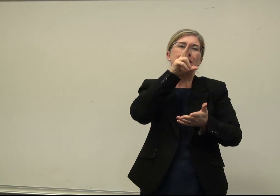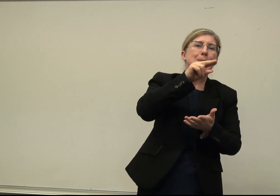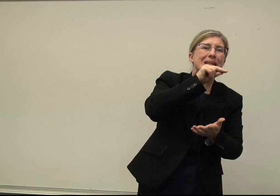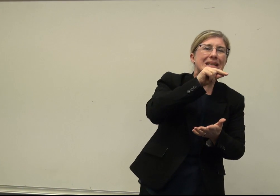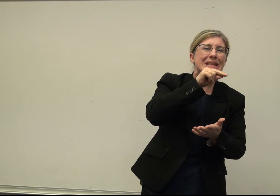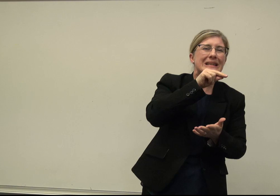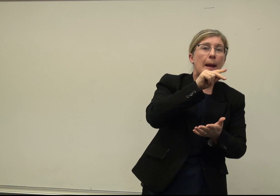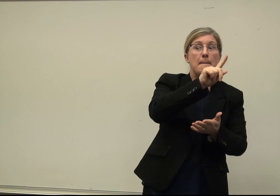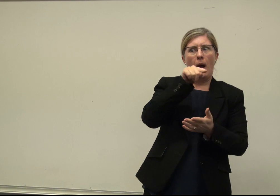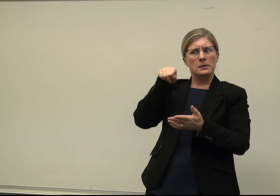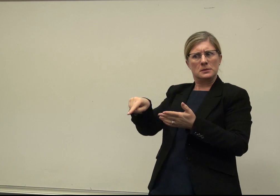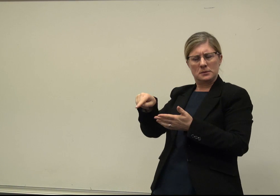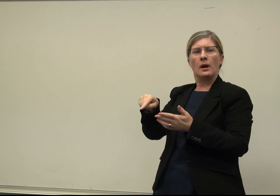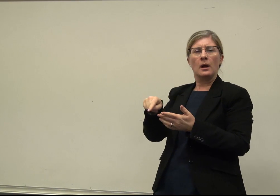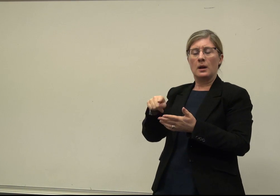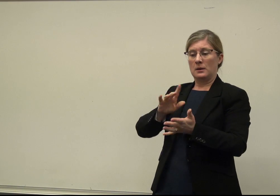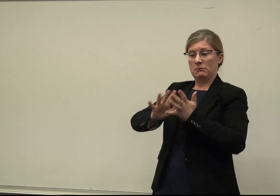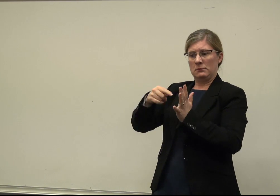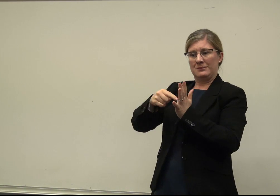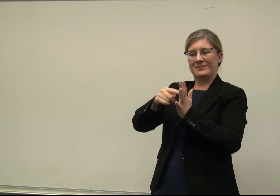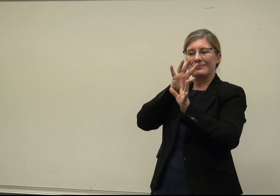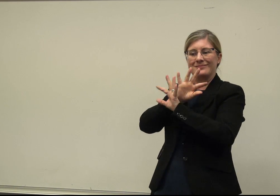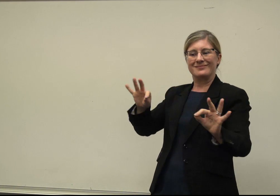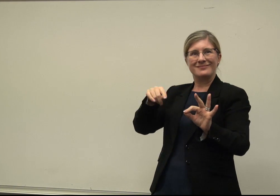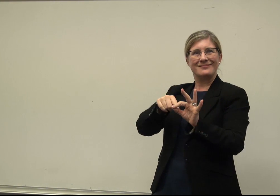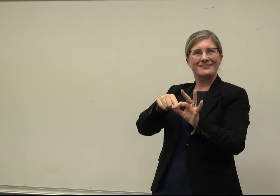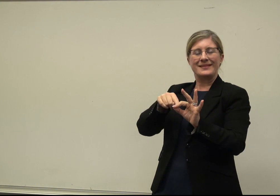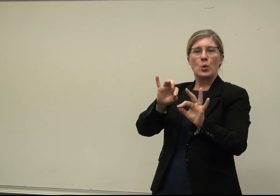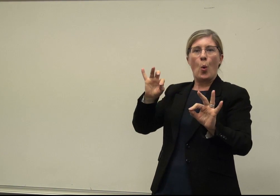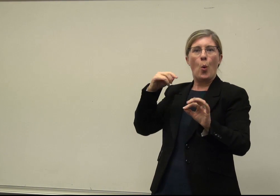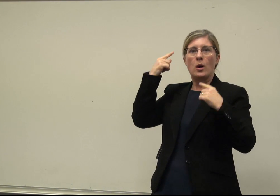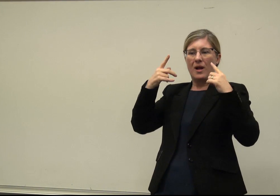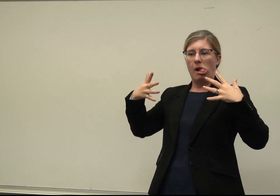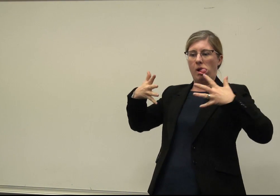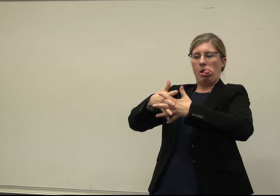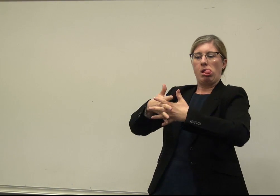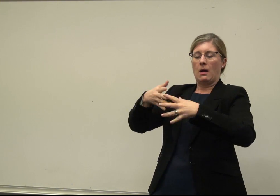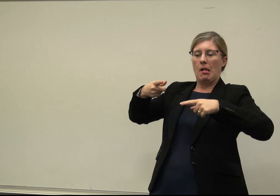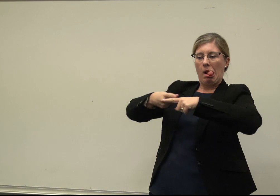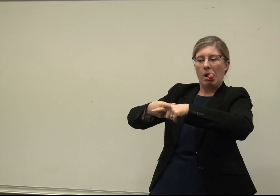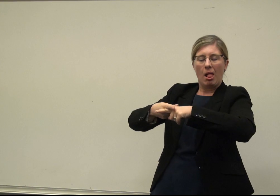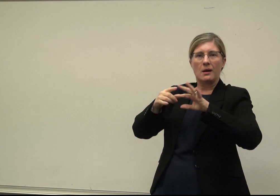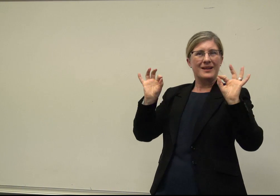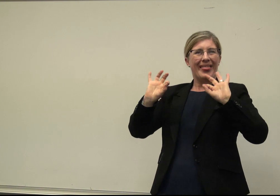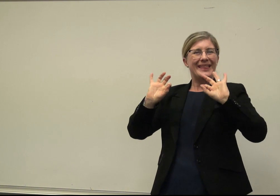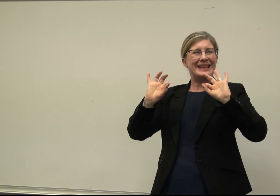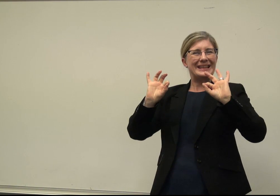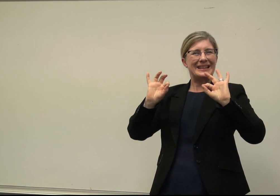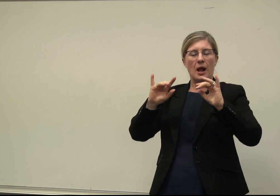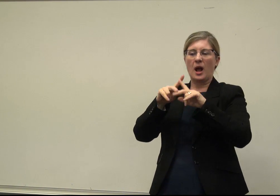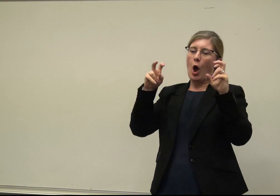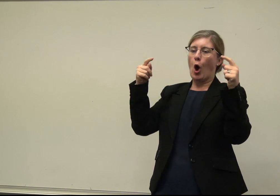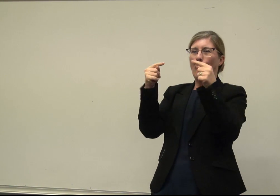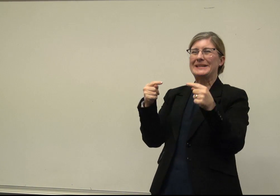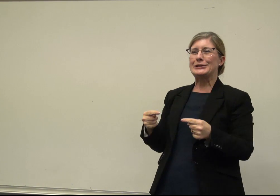But for bimodal bilingualism, because of the different modalities, there is no competition between the channels. So